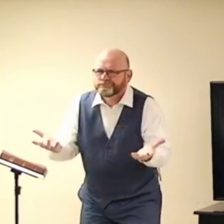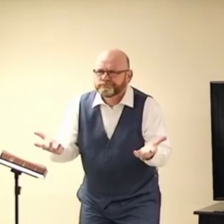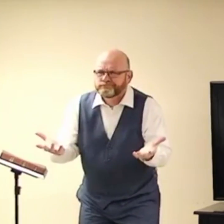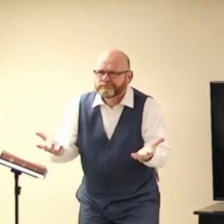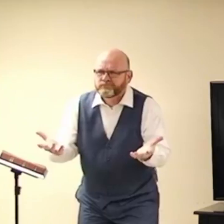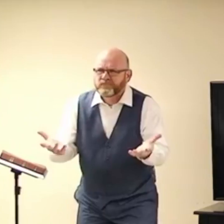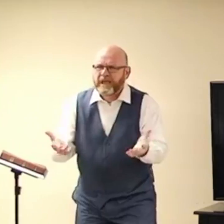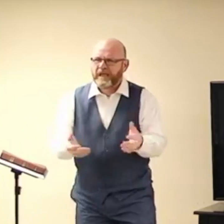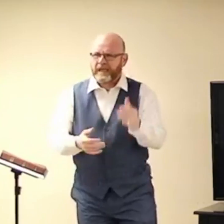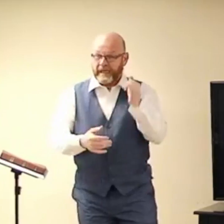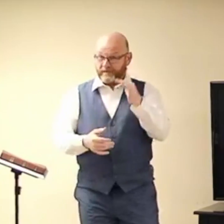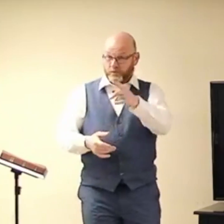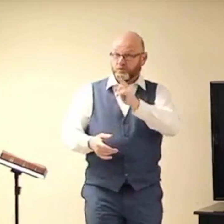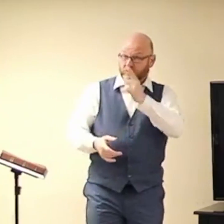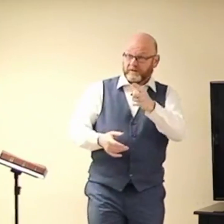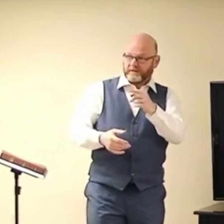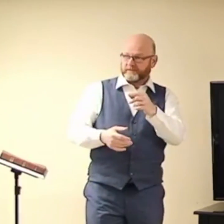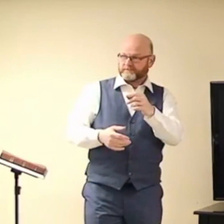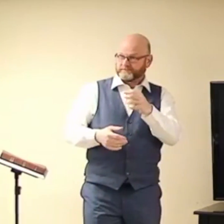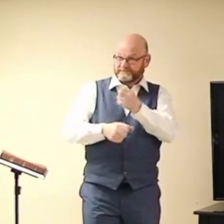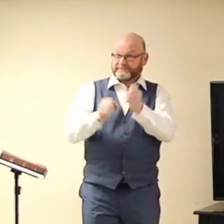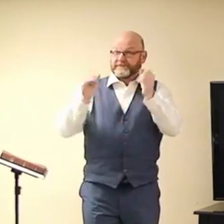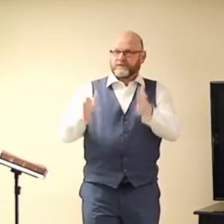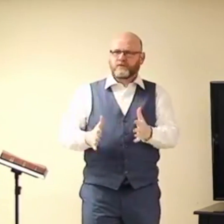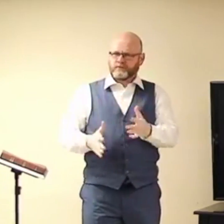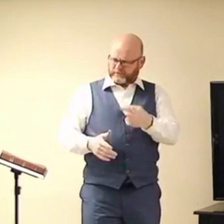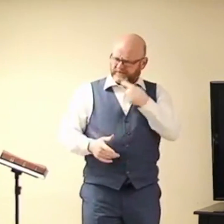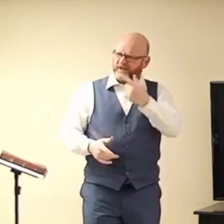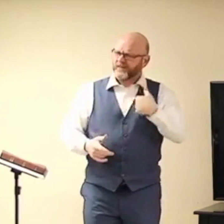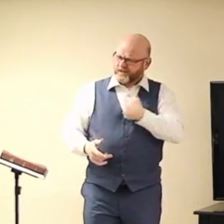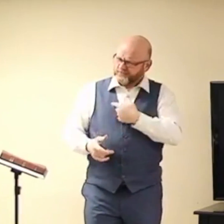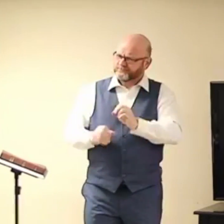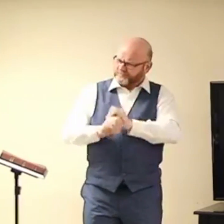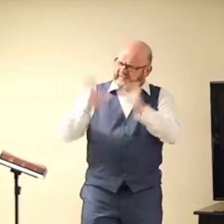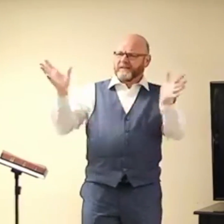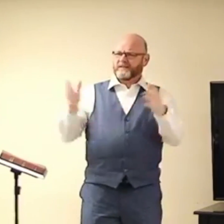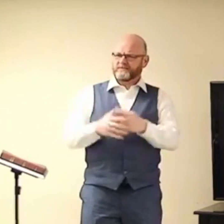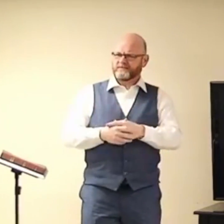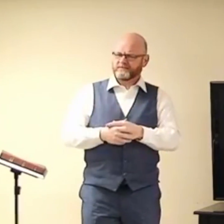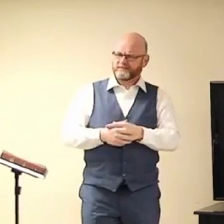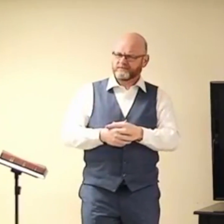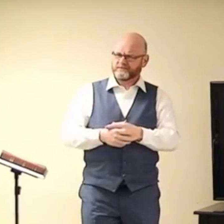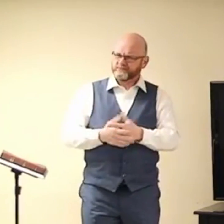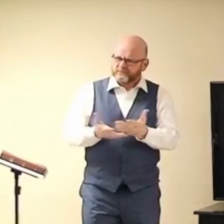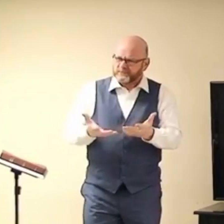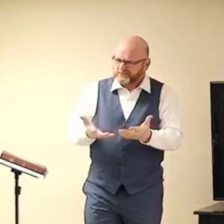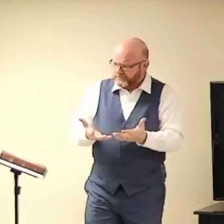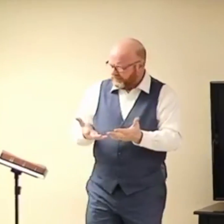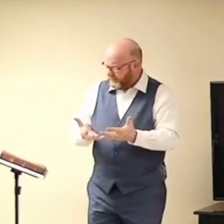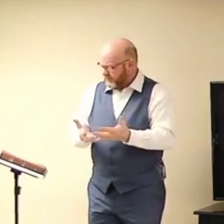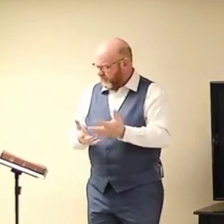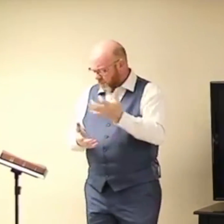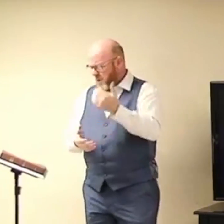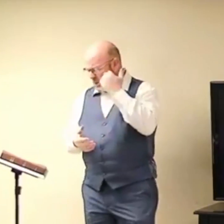you keep us in suspense? If you are the Messiah, tell us plainly.